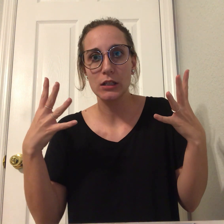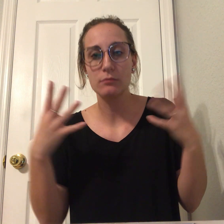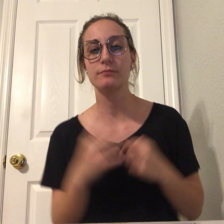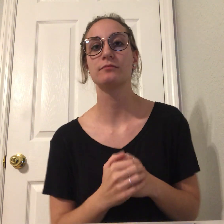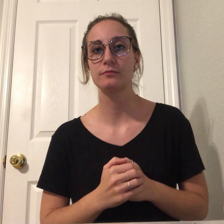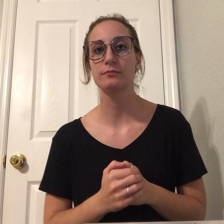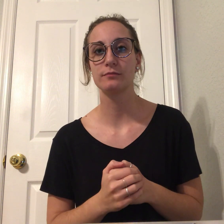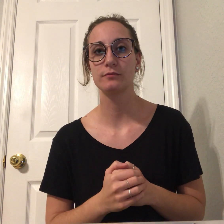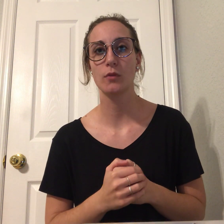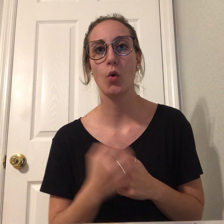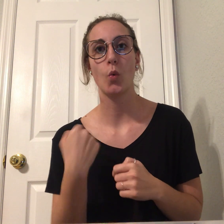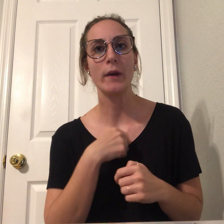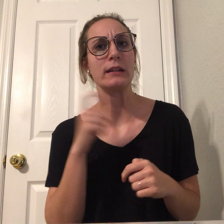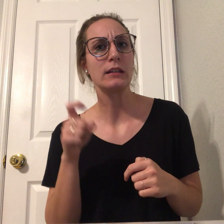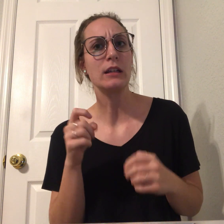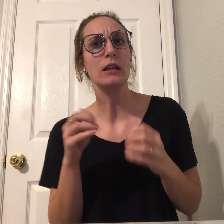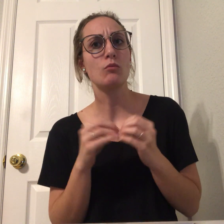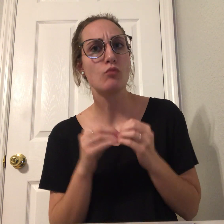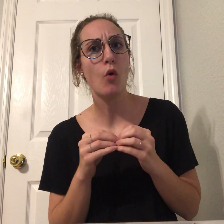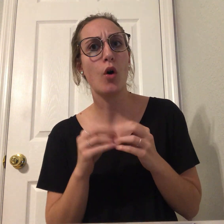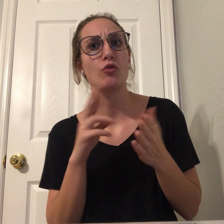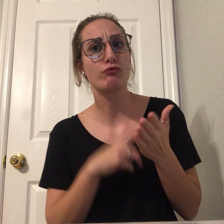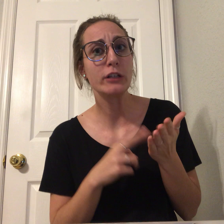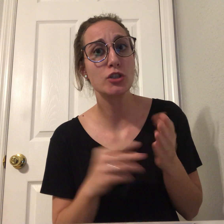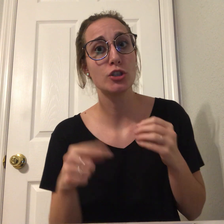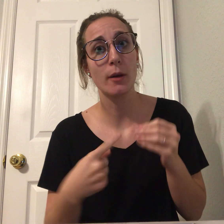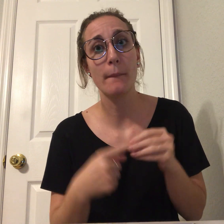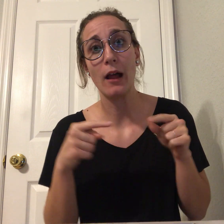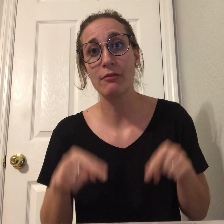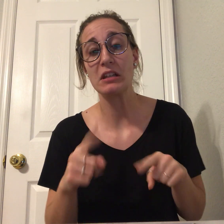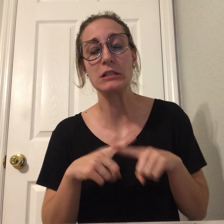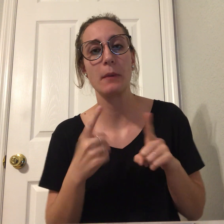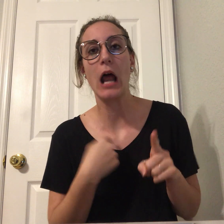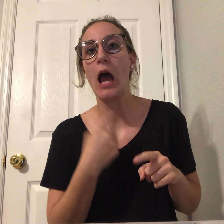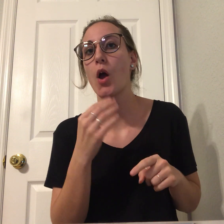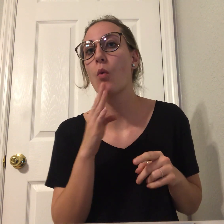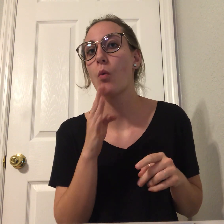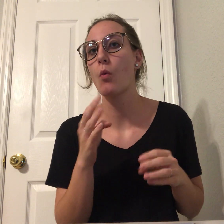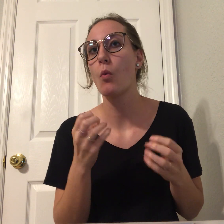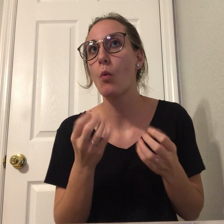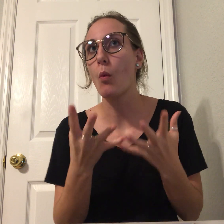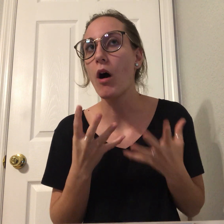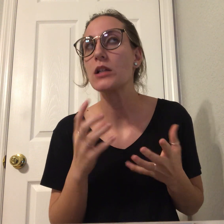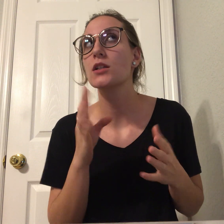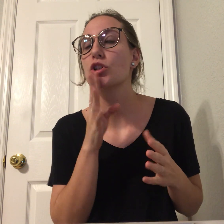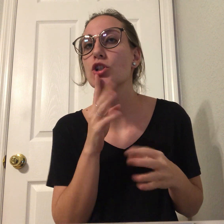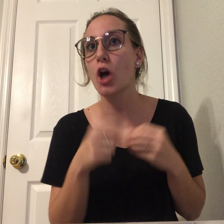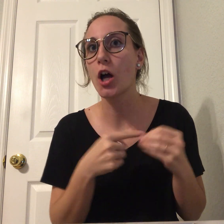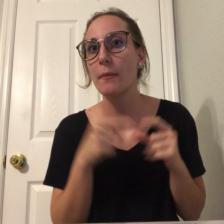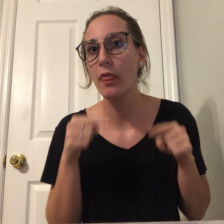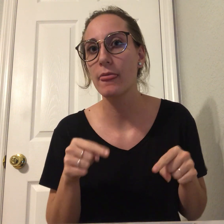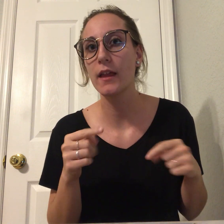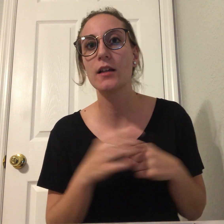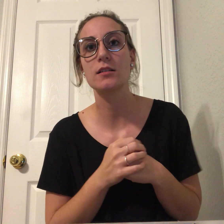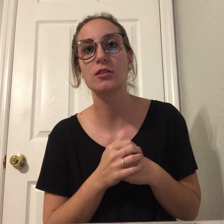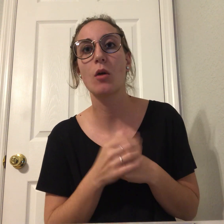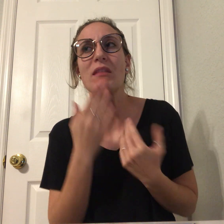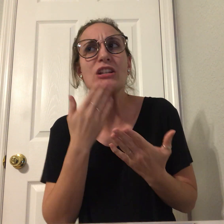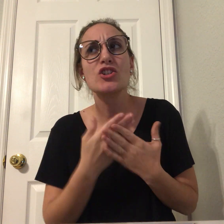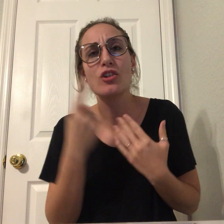Disrupted, but I wanted to throw that out there. So not only is it good for, your mood and other things like